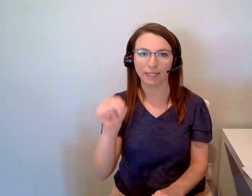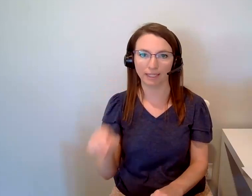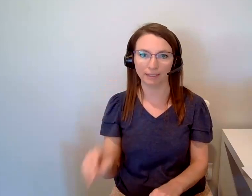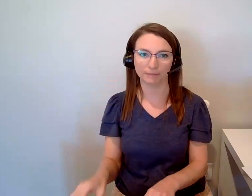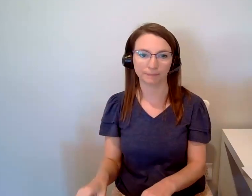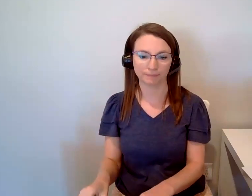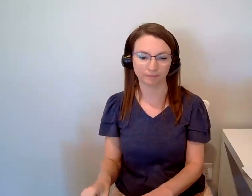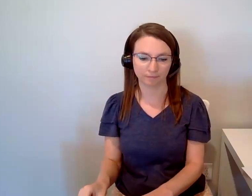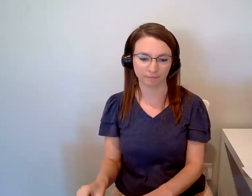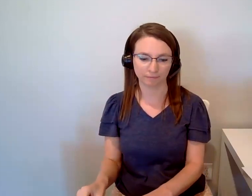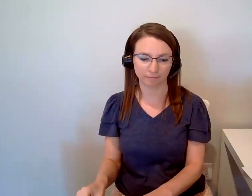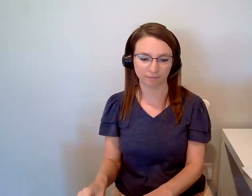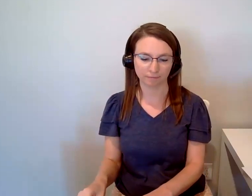Anne.